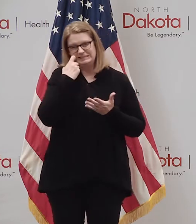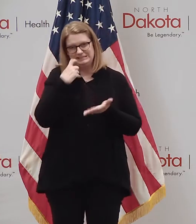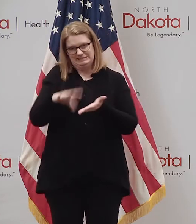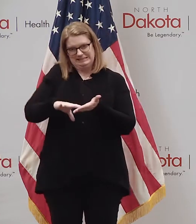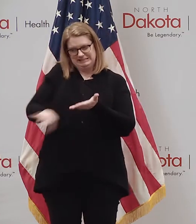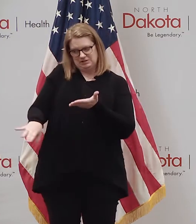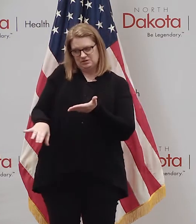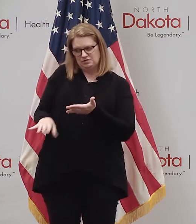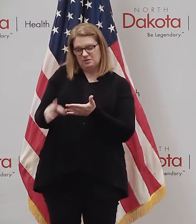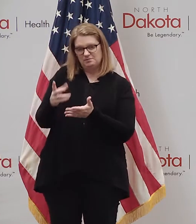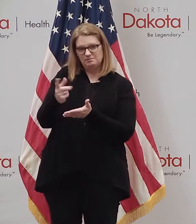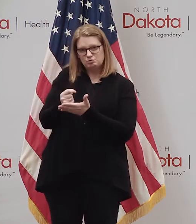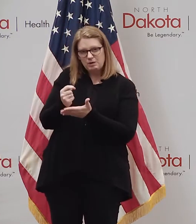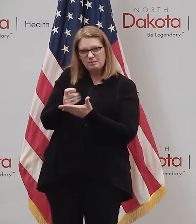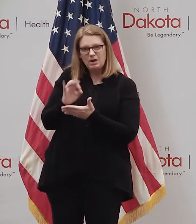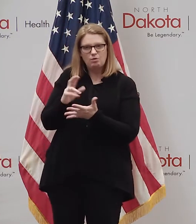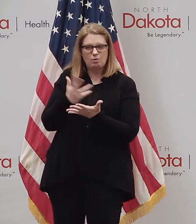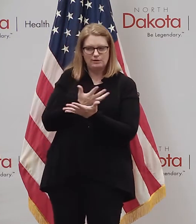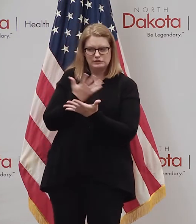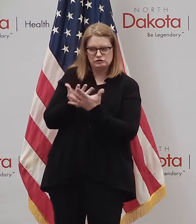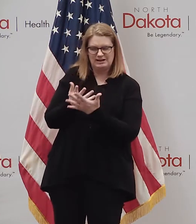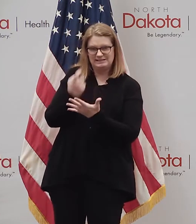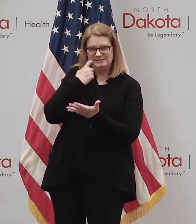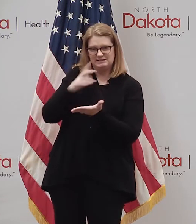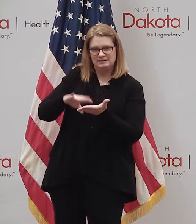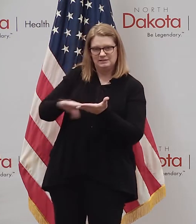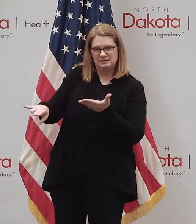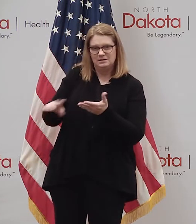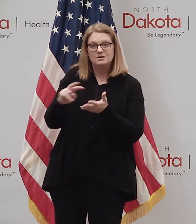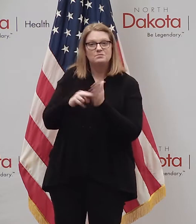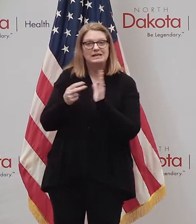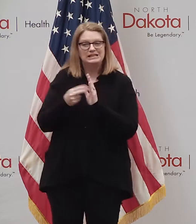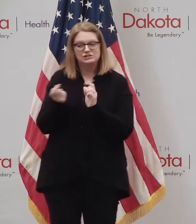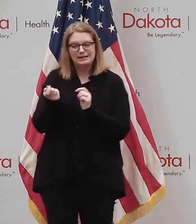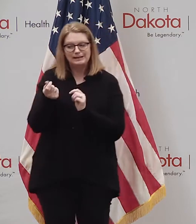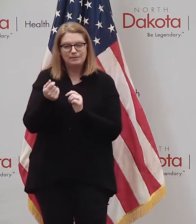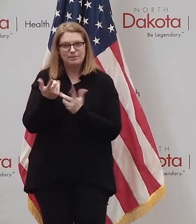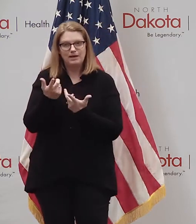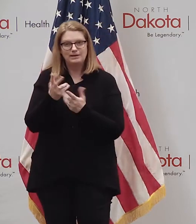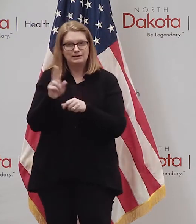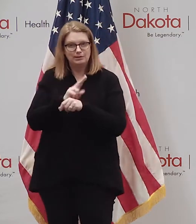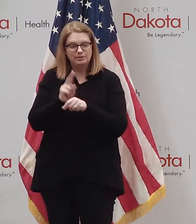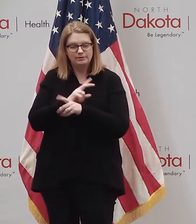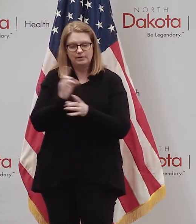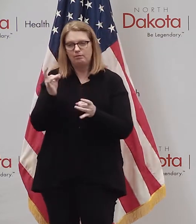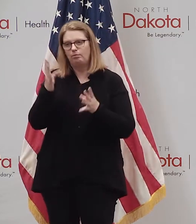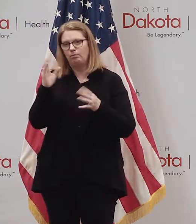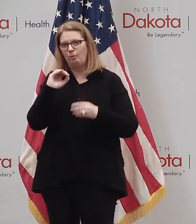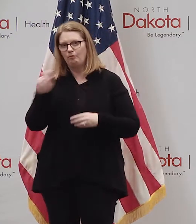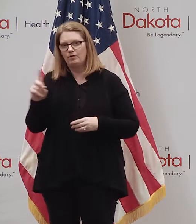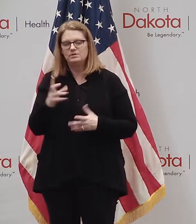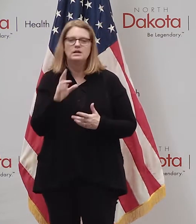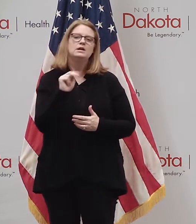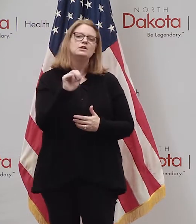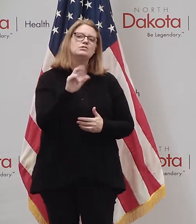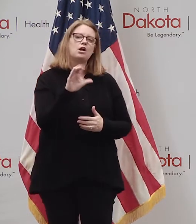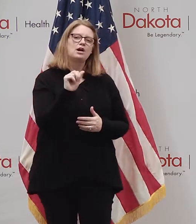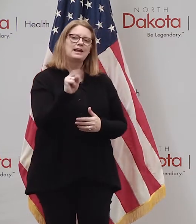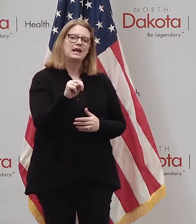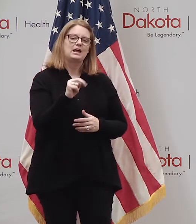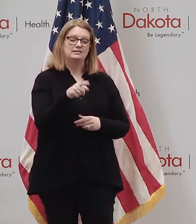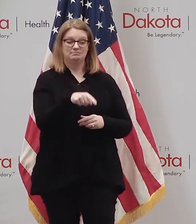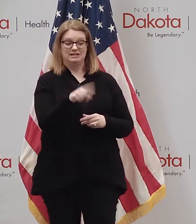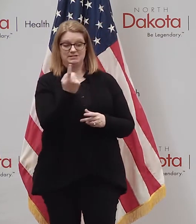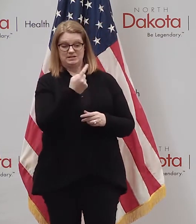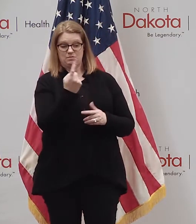or incarceration, because then a smaller dose can cause an overdose. Narcan is a medication that can be administered when someone